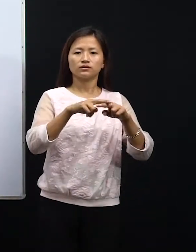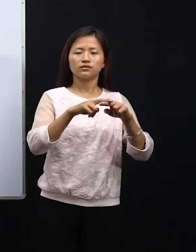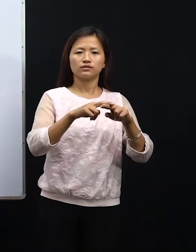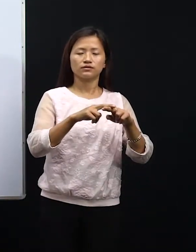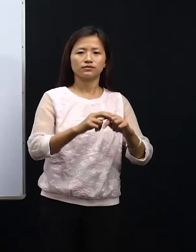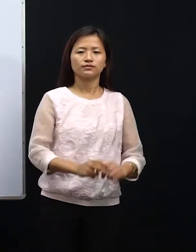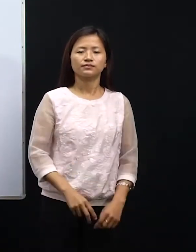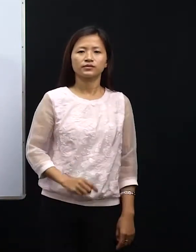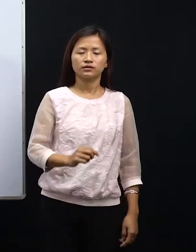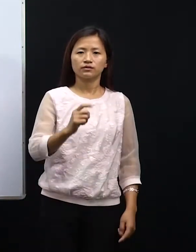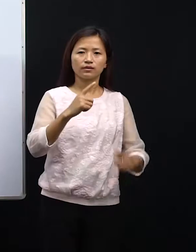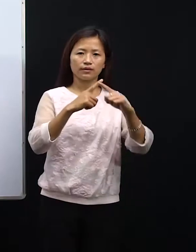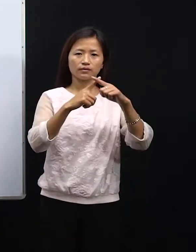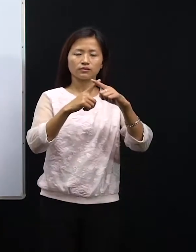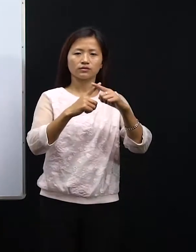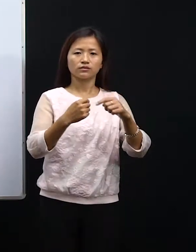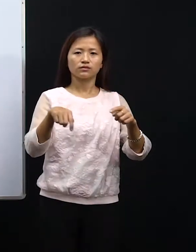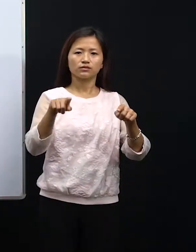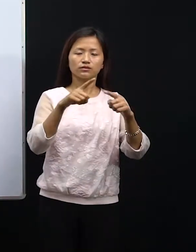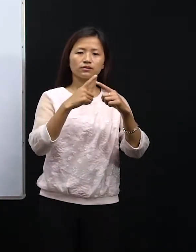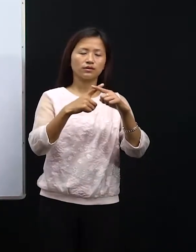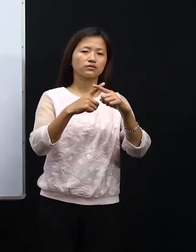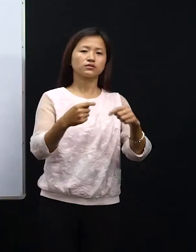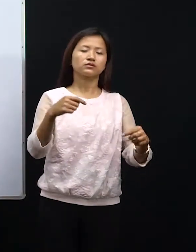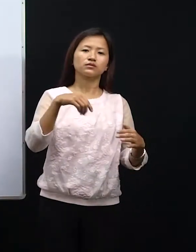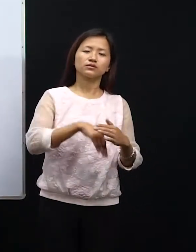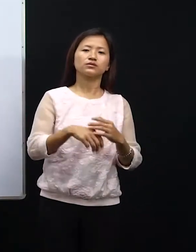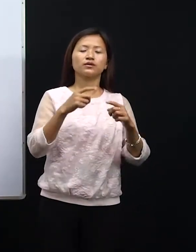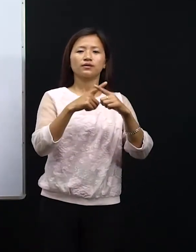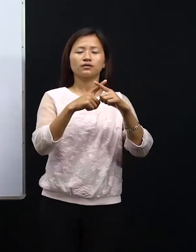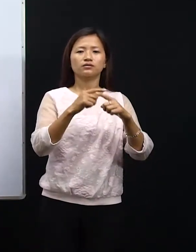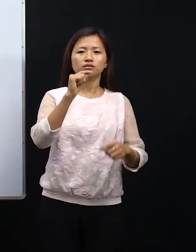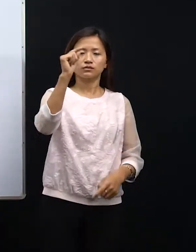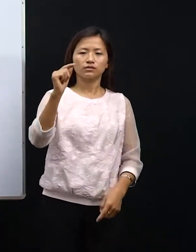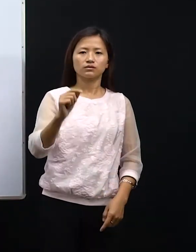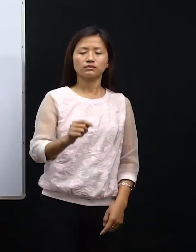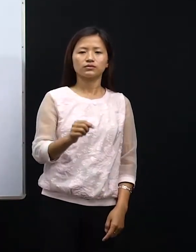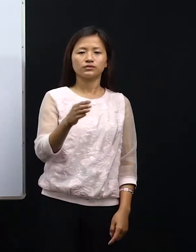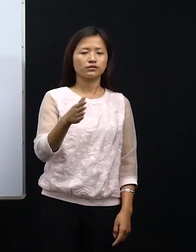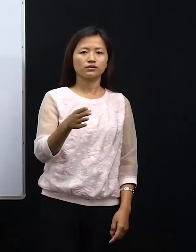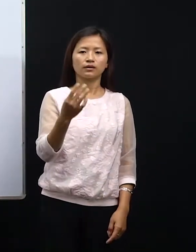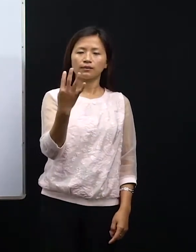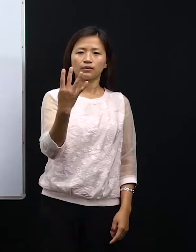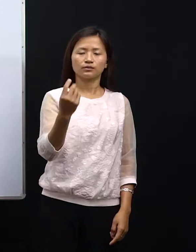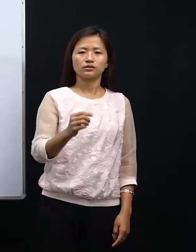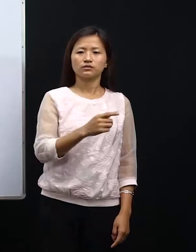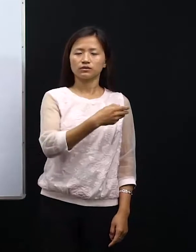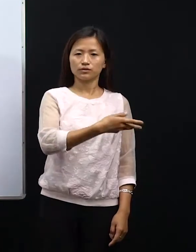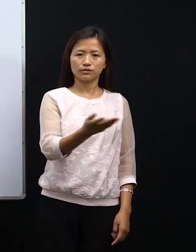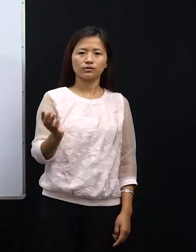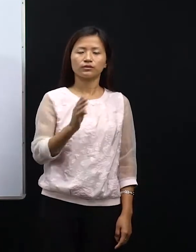term, x square, same thing. No number is given. That means there is a 1.